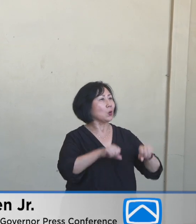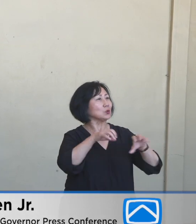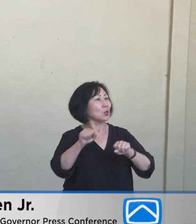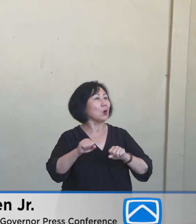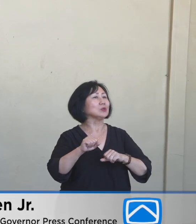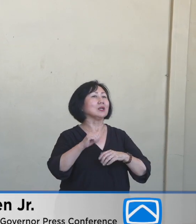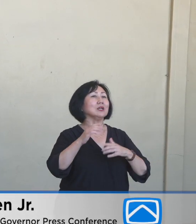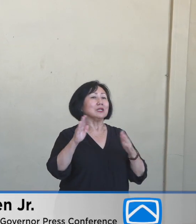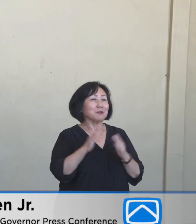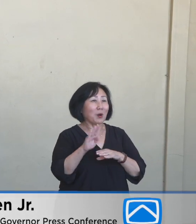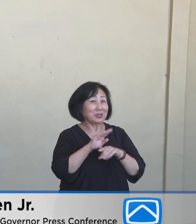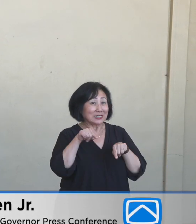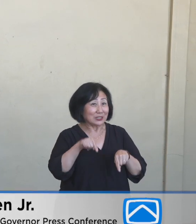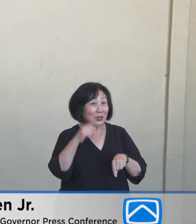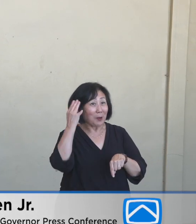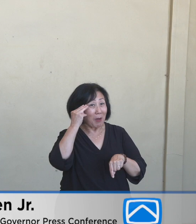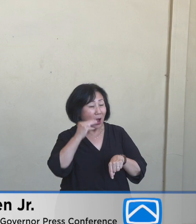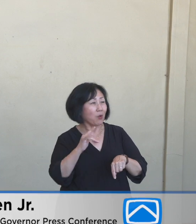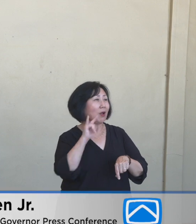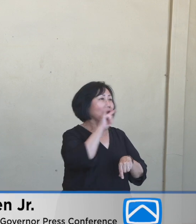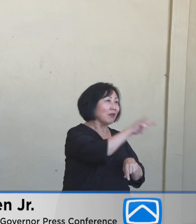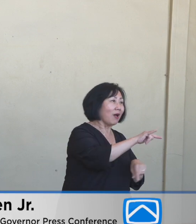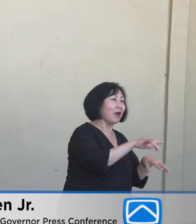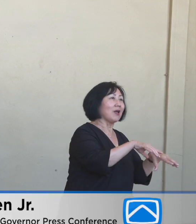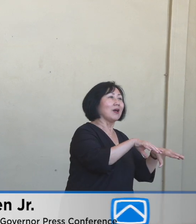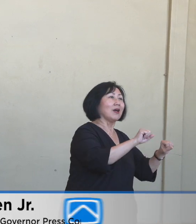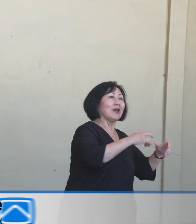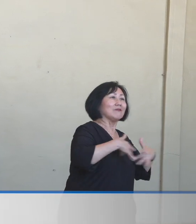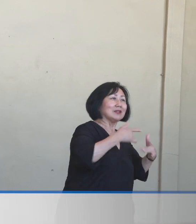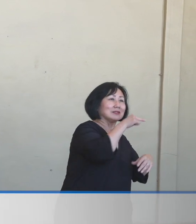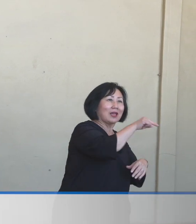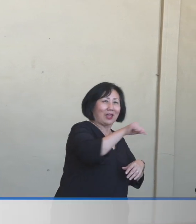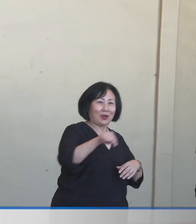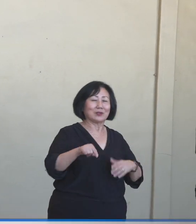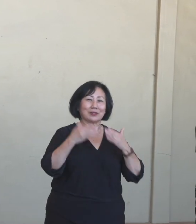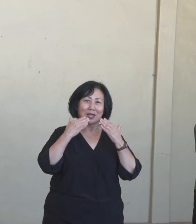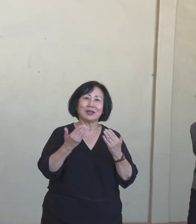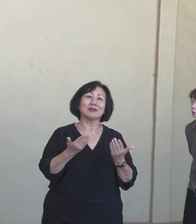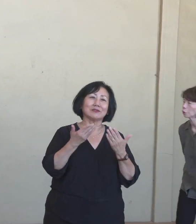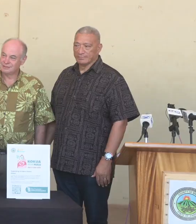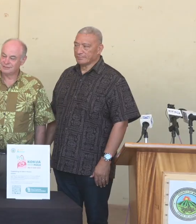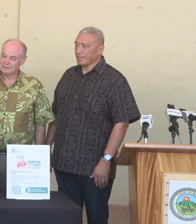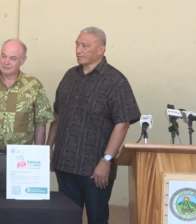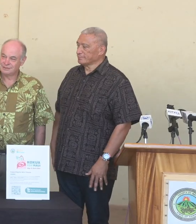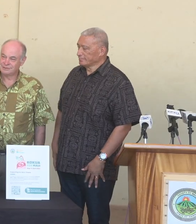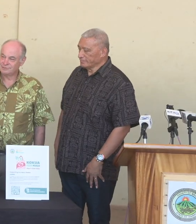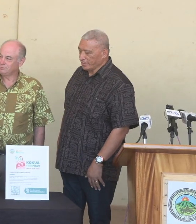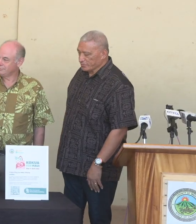very grateful on behalf of our citizens of Maui for that opportunity. Thank you very much, everyone.